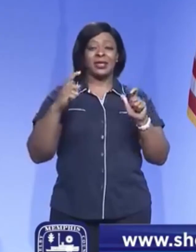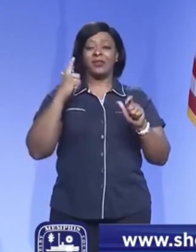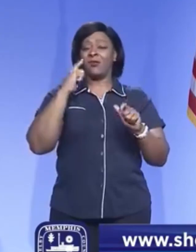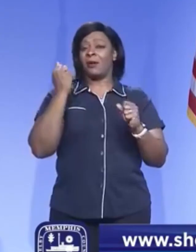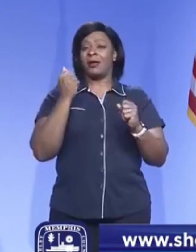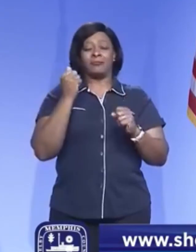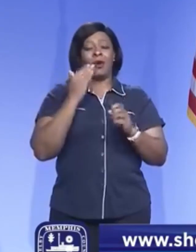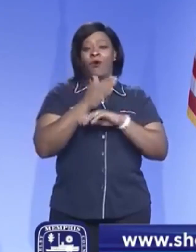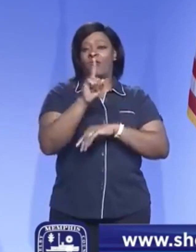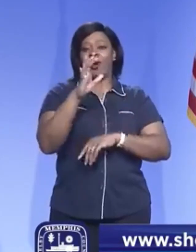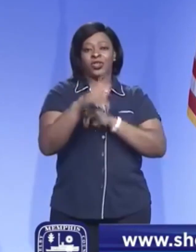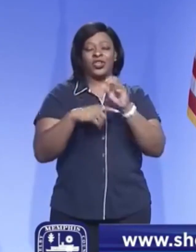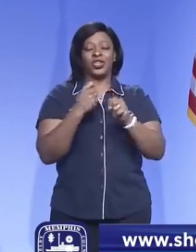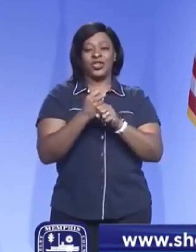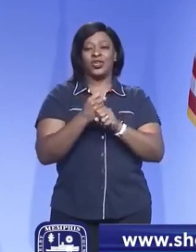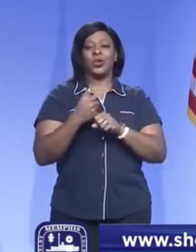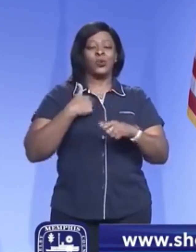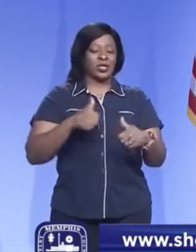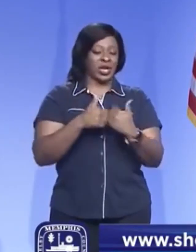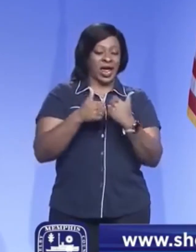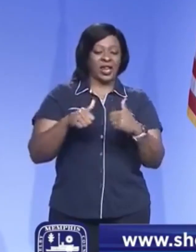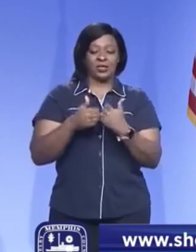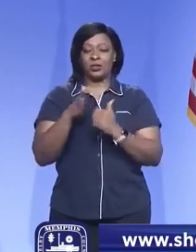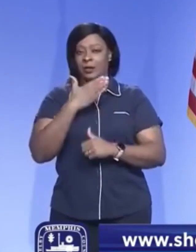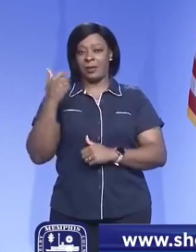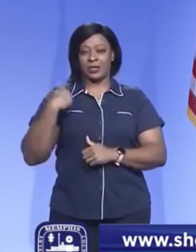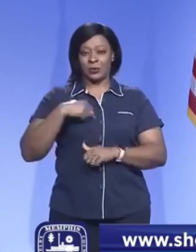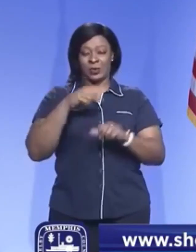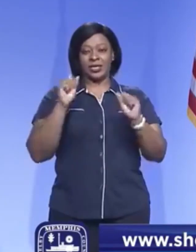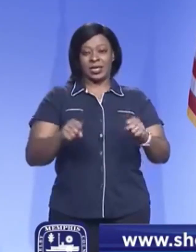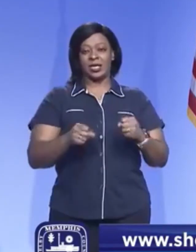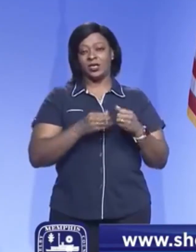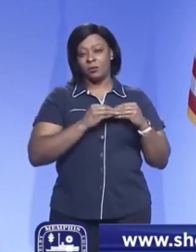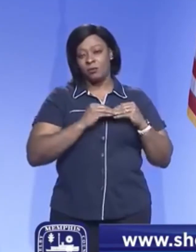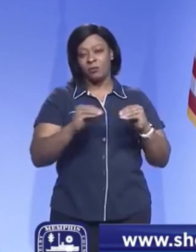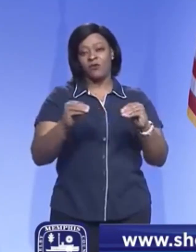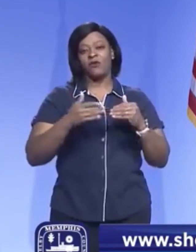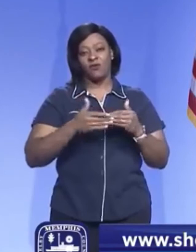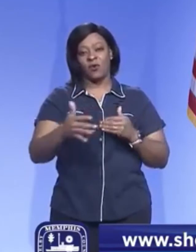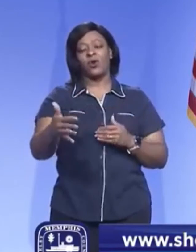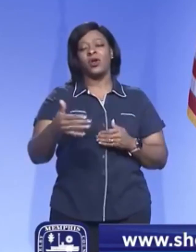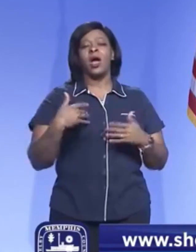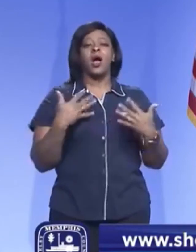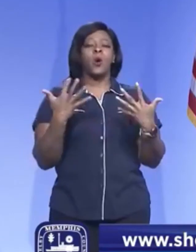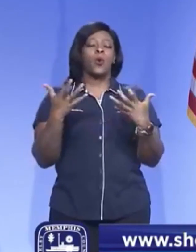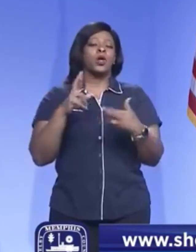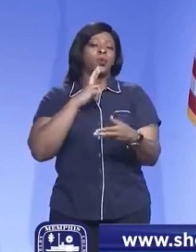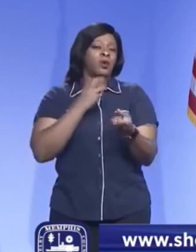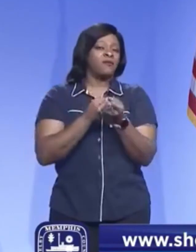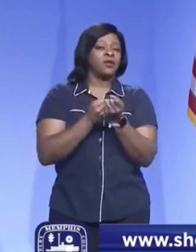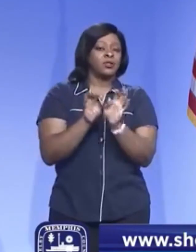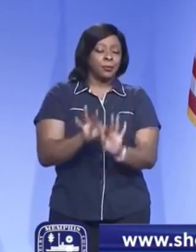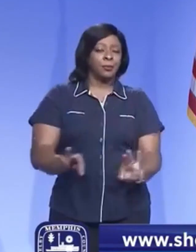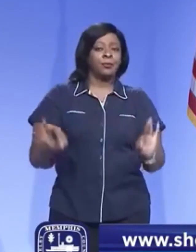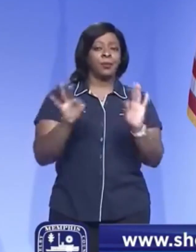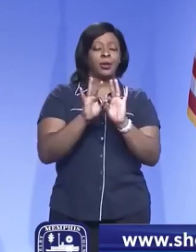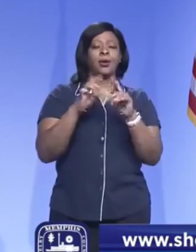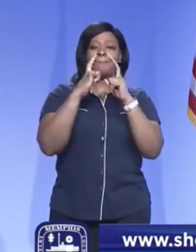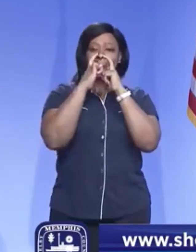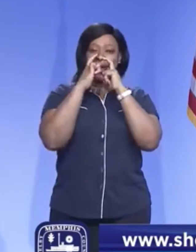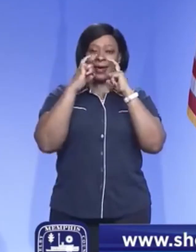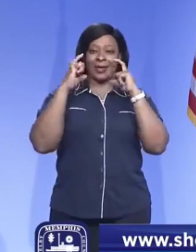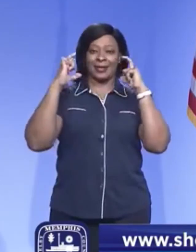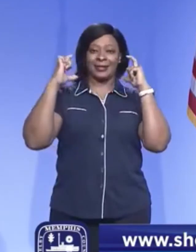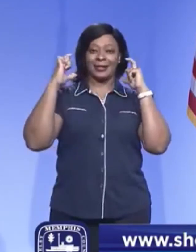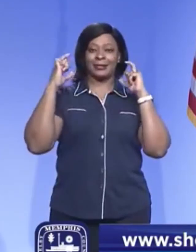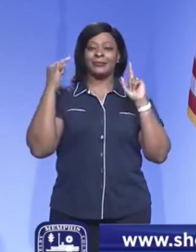century, so we're all challenged with doing the best that we can to move forward. But I want to reinforce the importance of masking. We